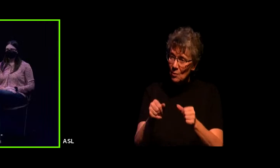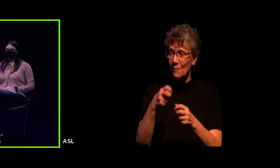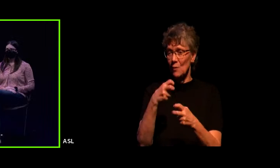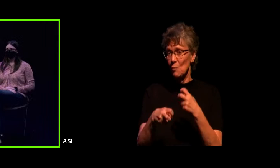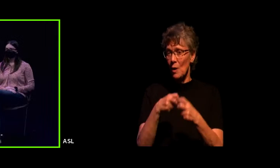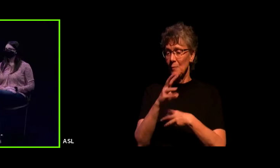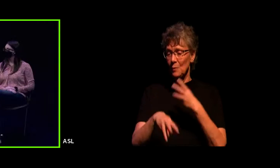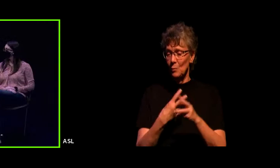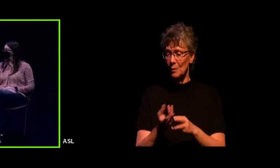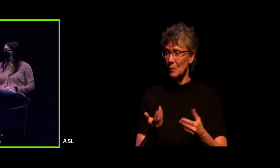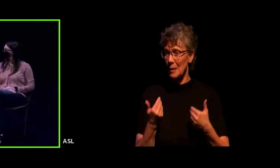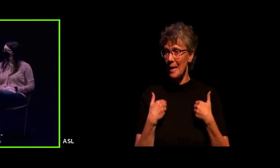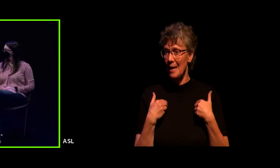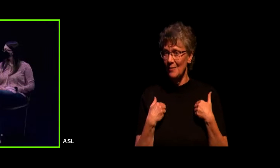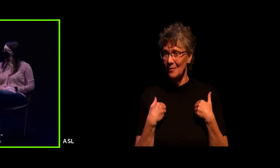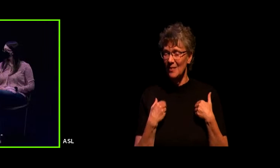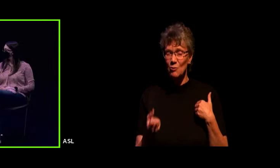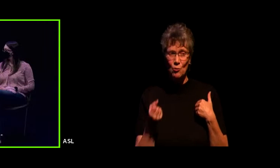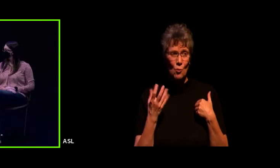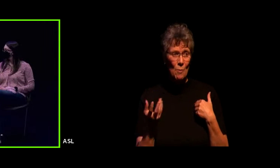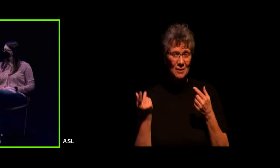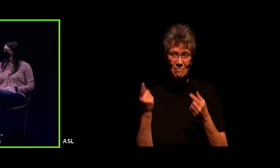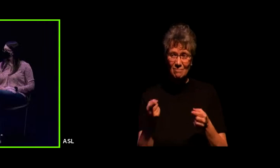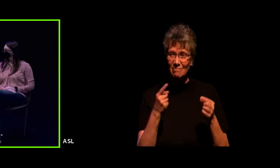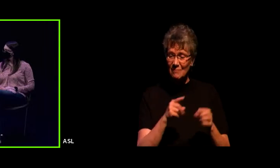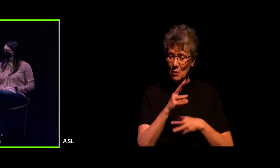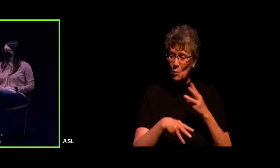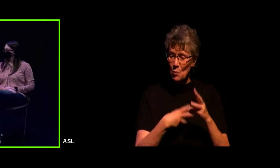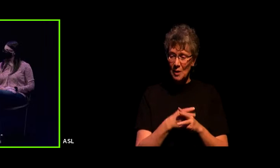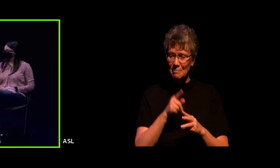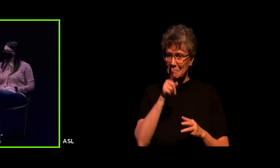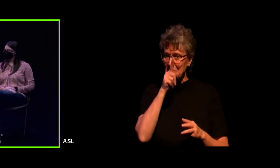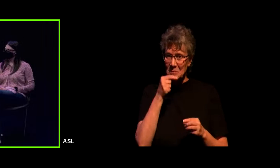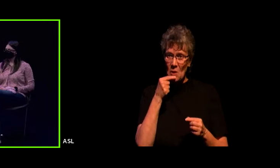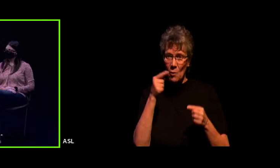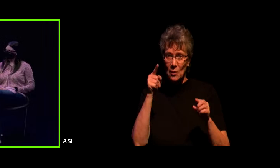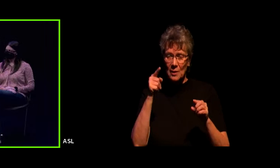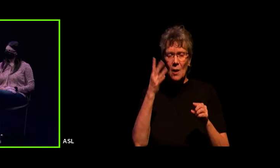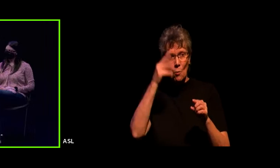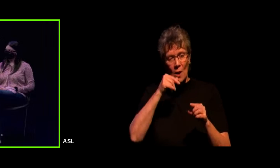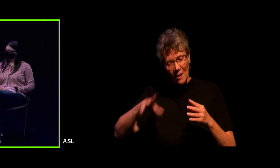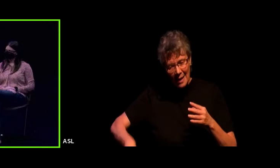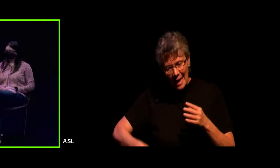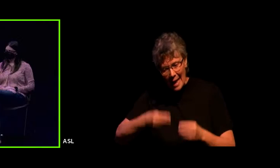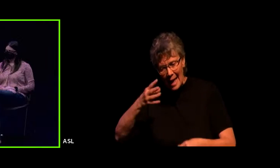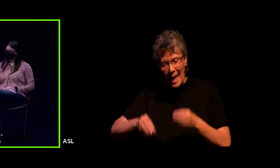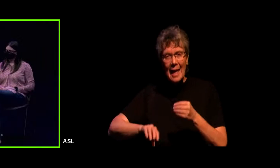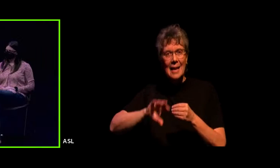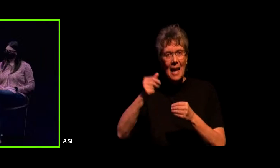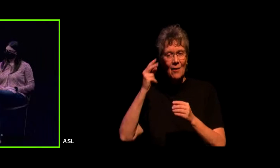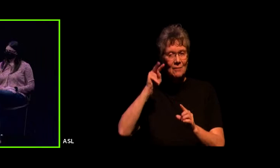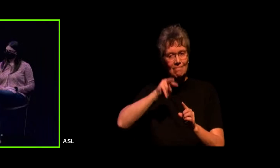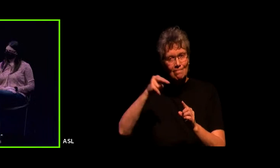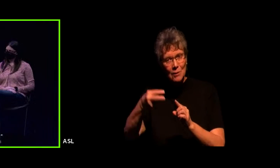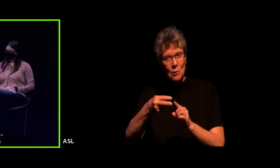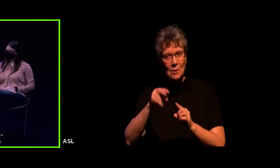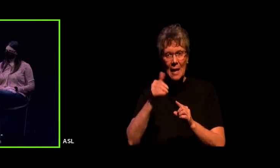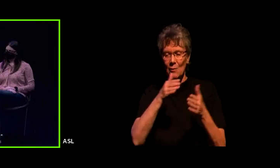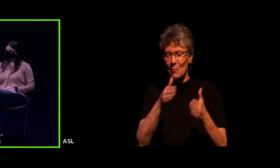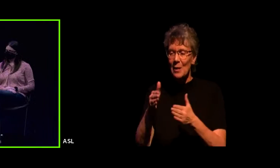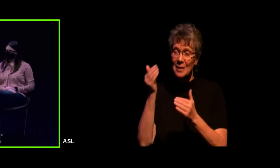There's so much that's happening in the world right now, it's not working. So why wouldn't we look to other ways of knowing and being and listen and not